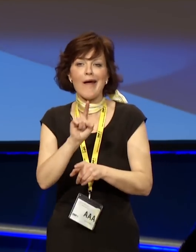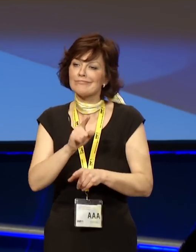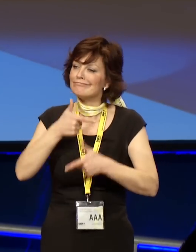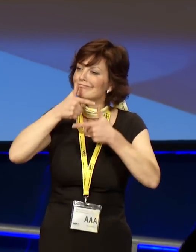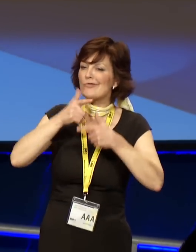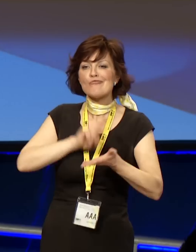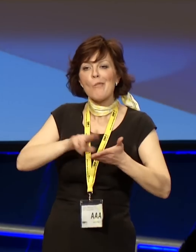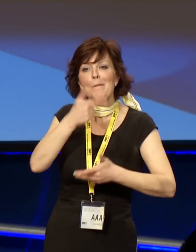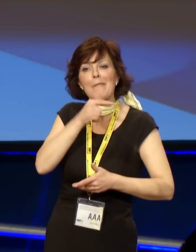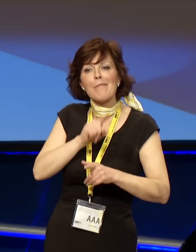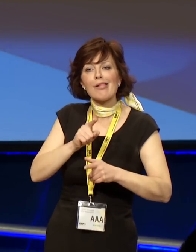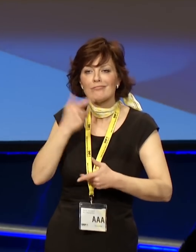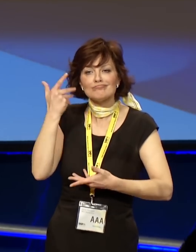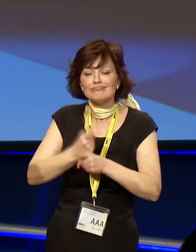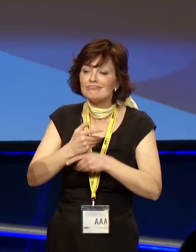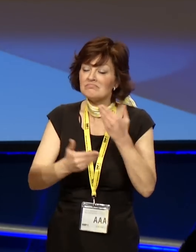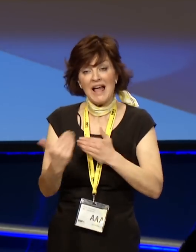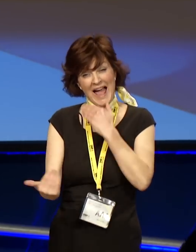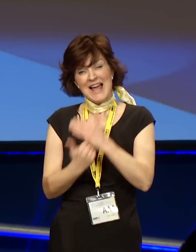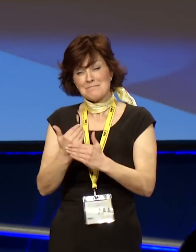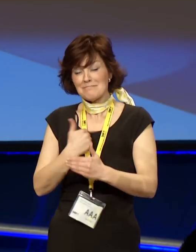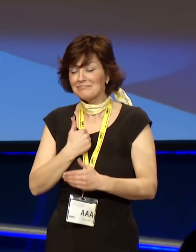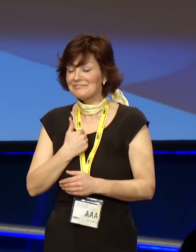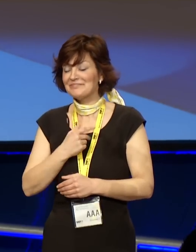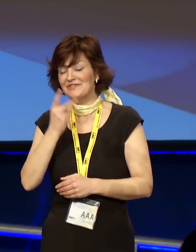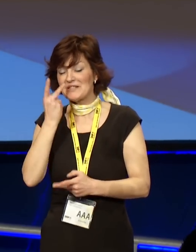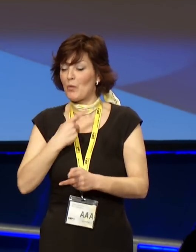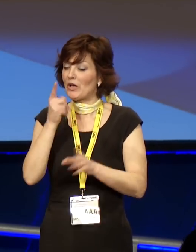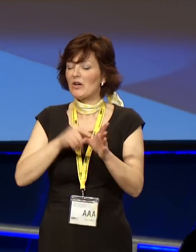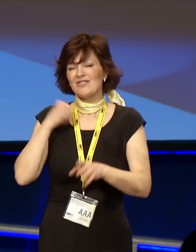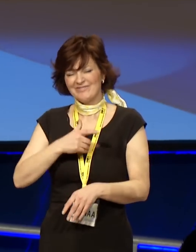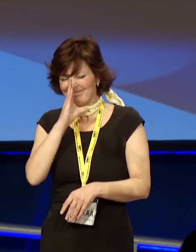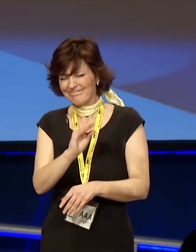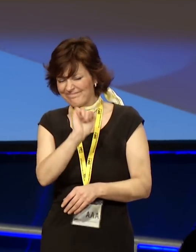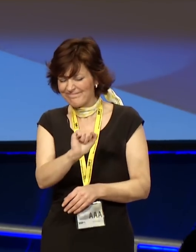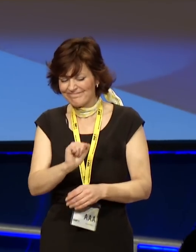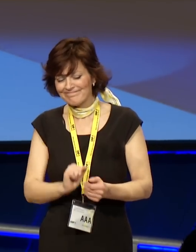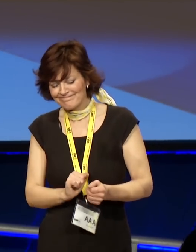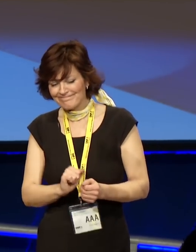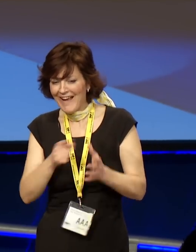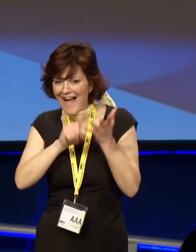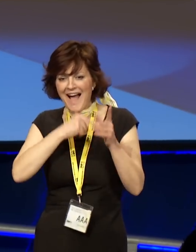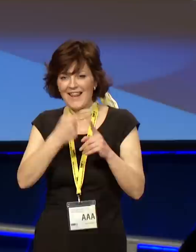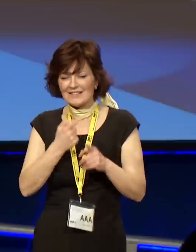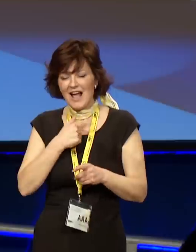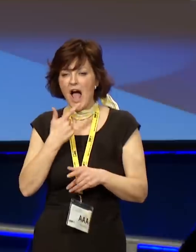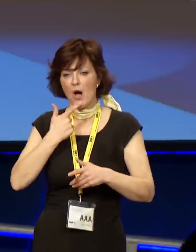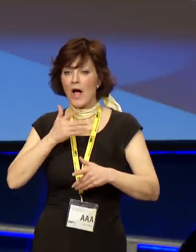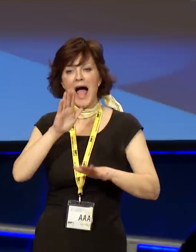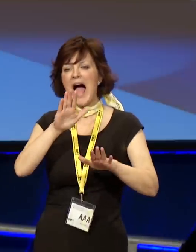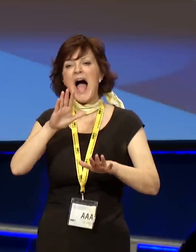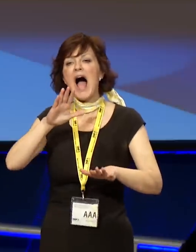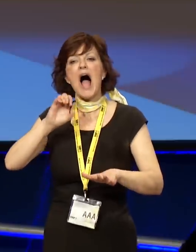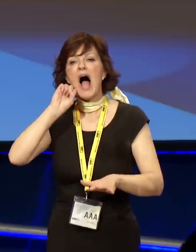House. And he said to me, he said, listen, Alec, I'm going to tone this down for